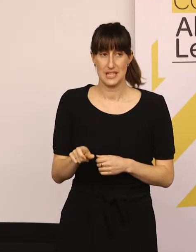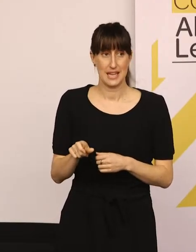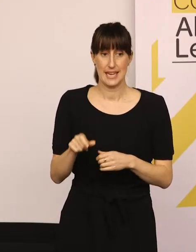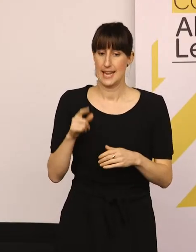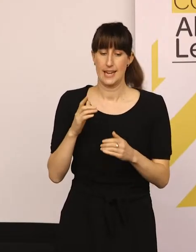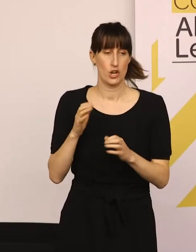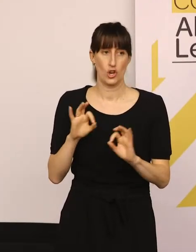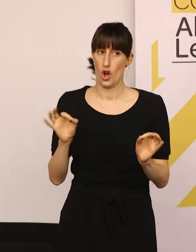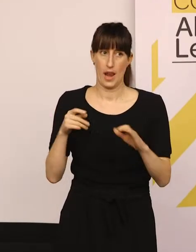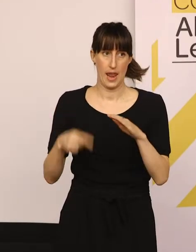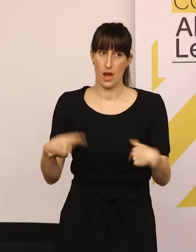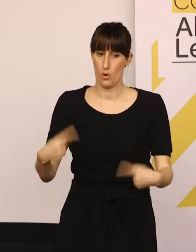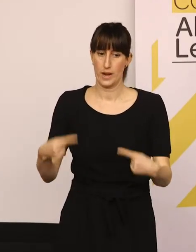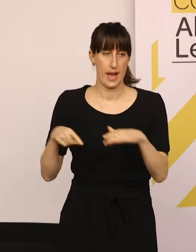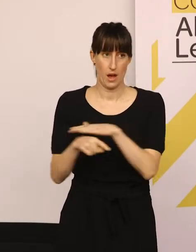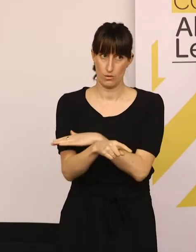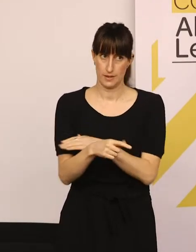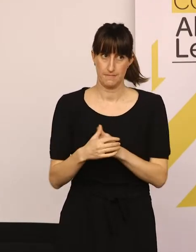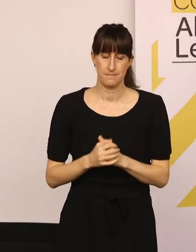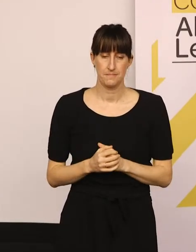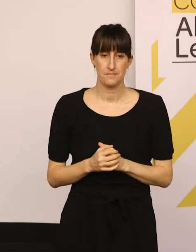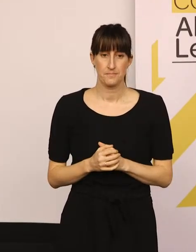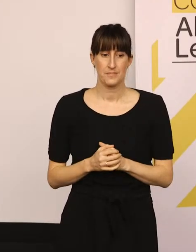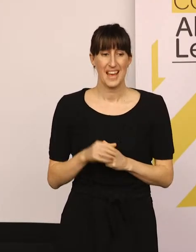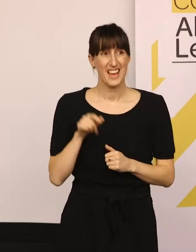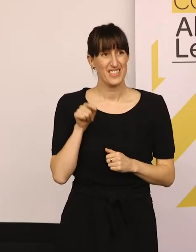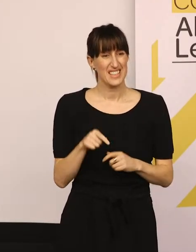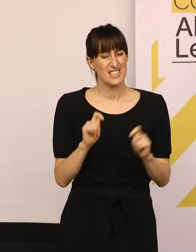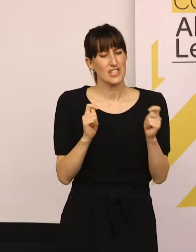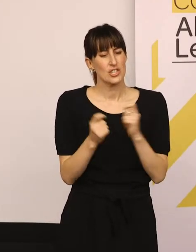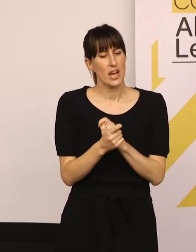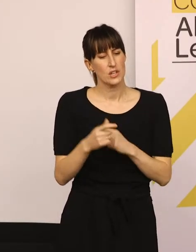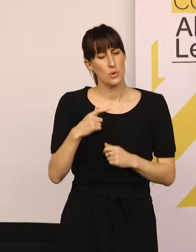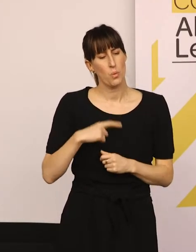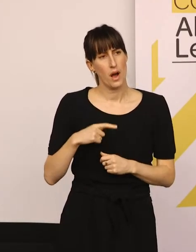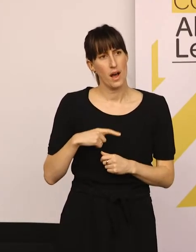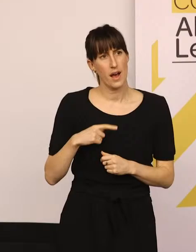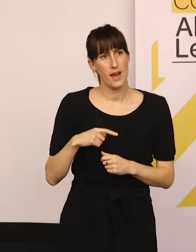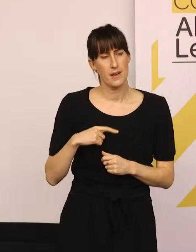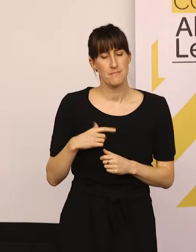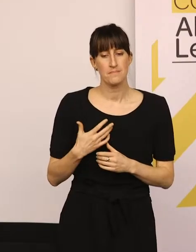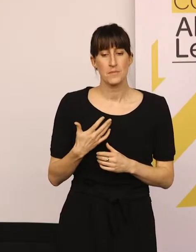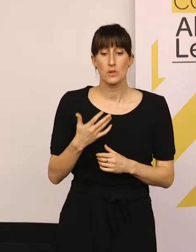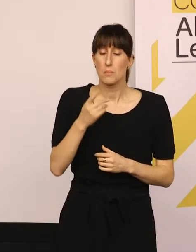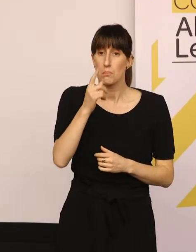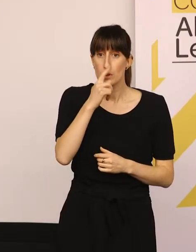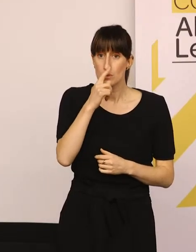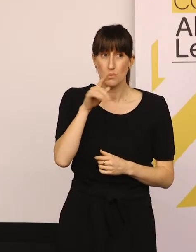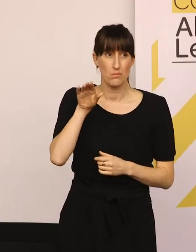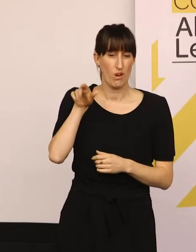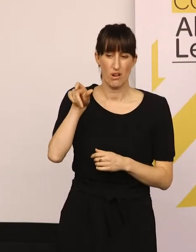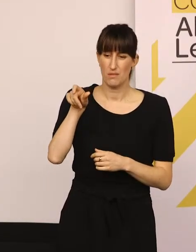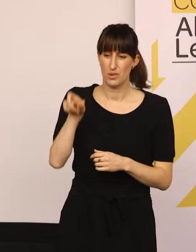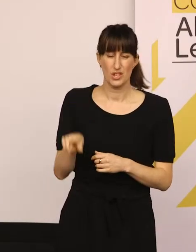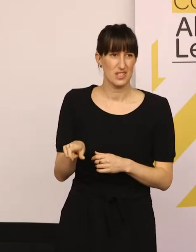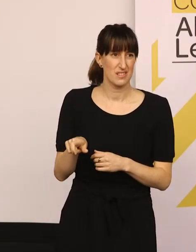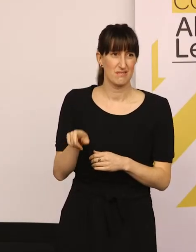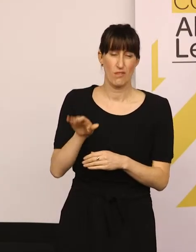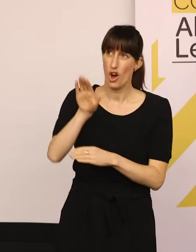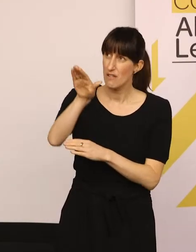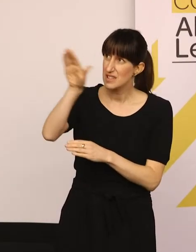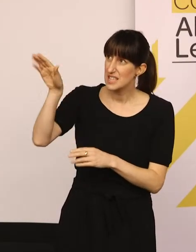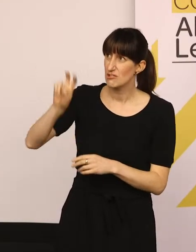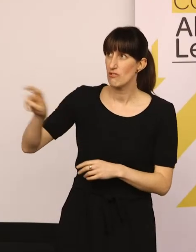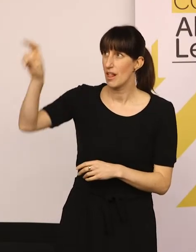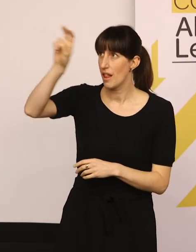compassionate leave exemption. We're making this change because someone who may have been exposed to COVID-19 overseas now